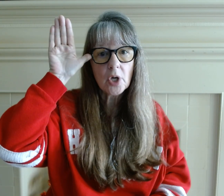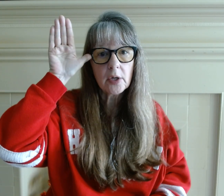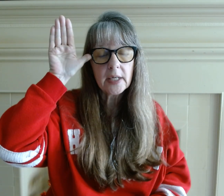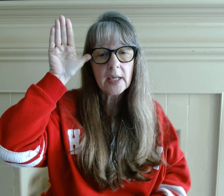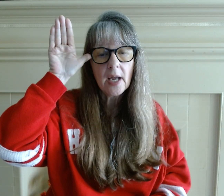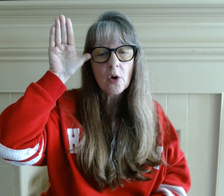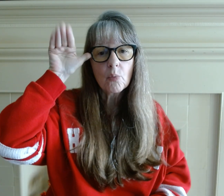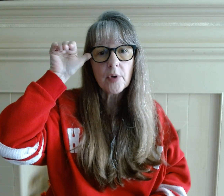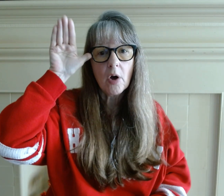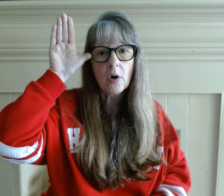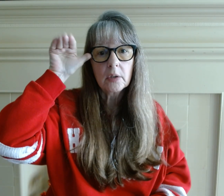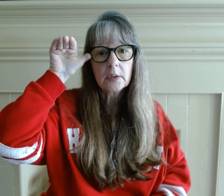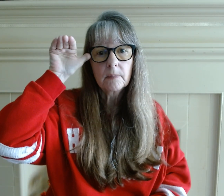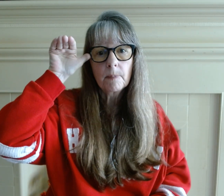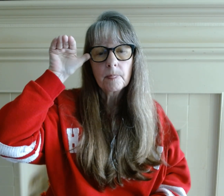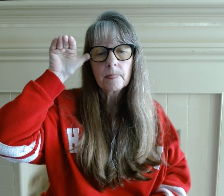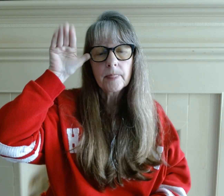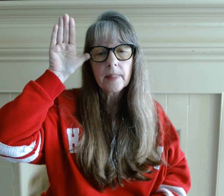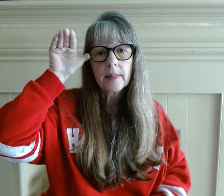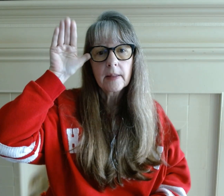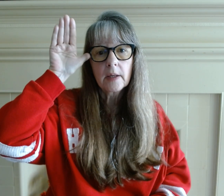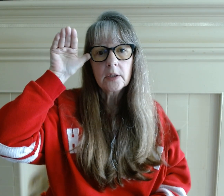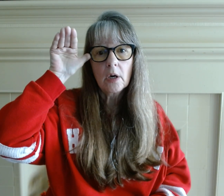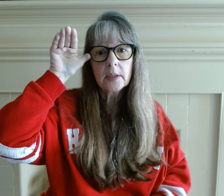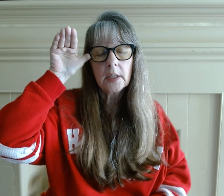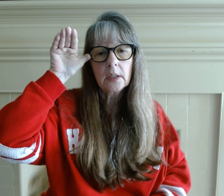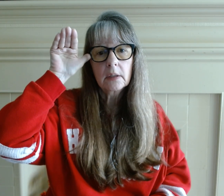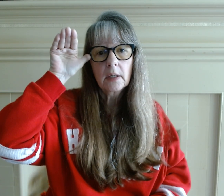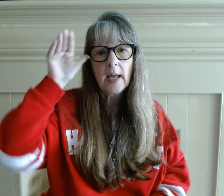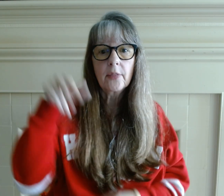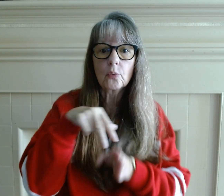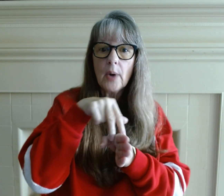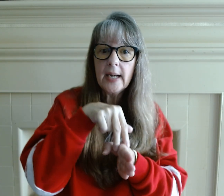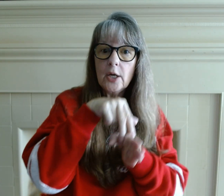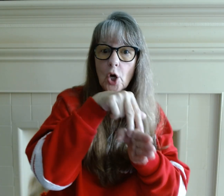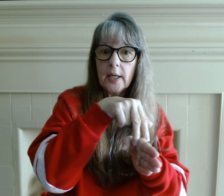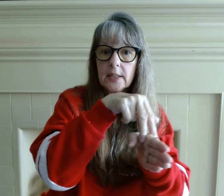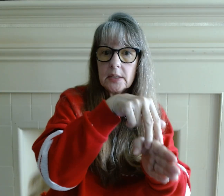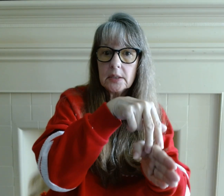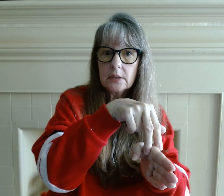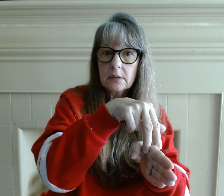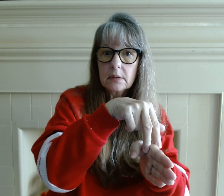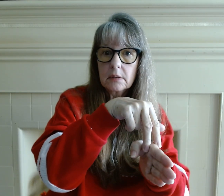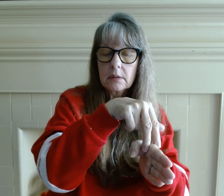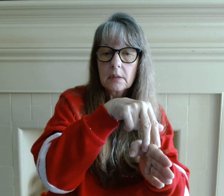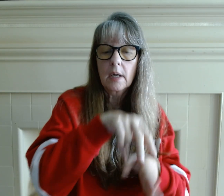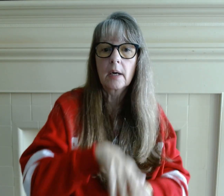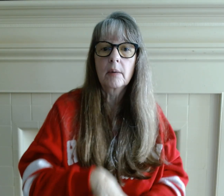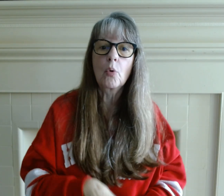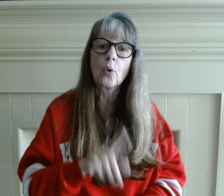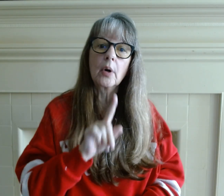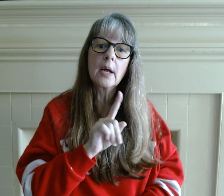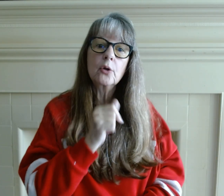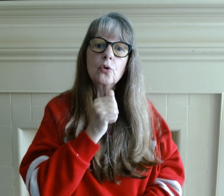donkey with all. A donkey. And they're riding on it. Or you could